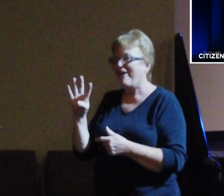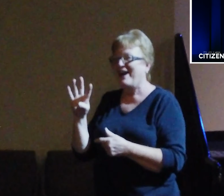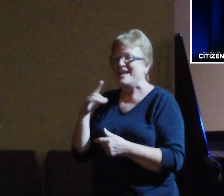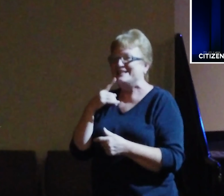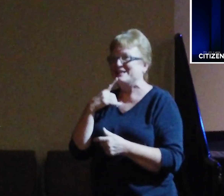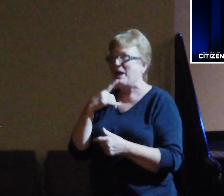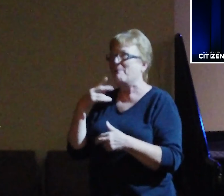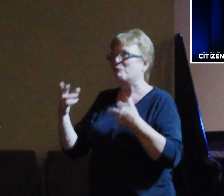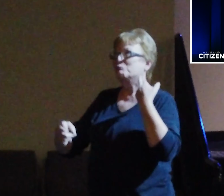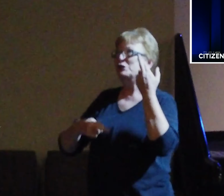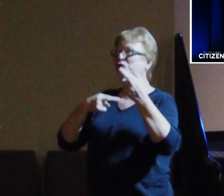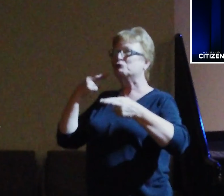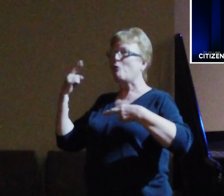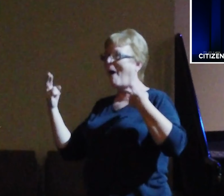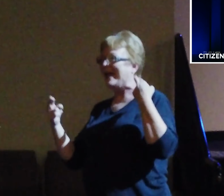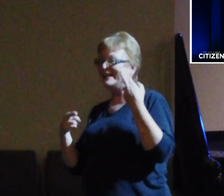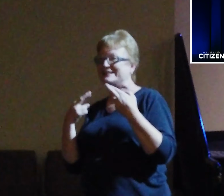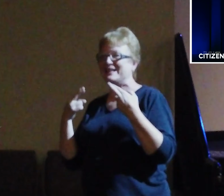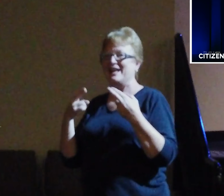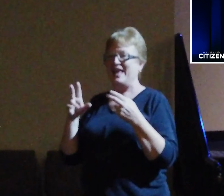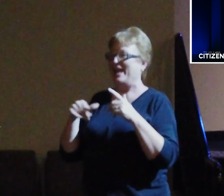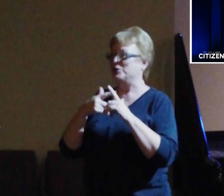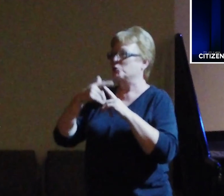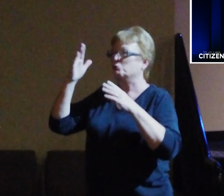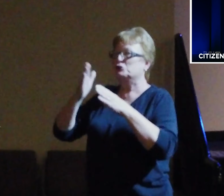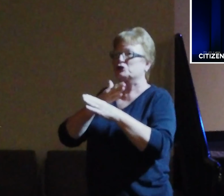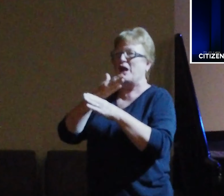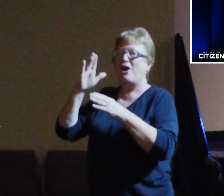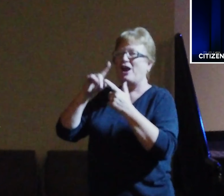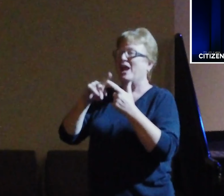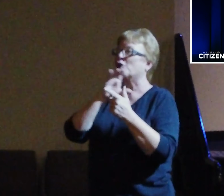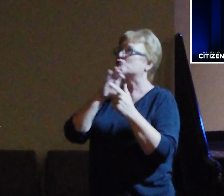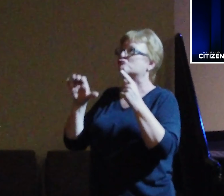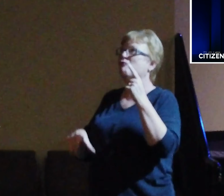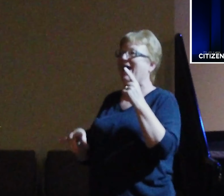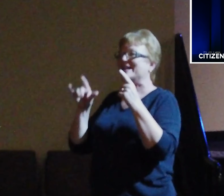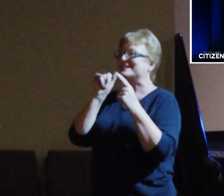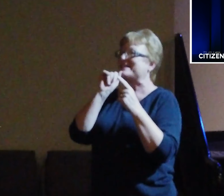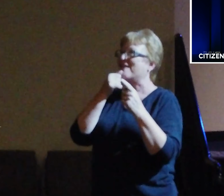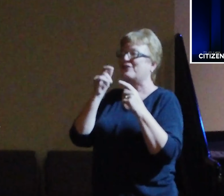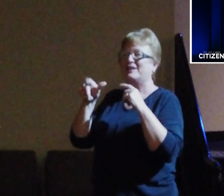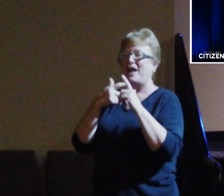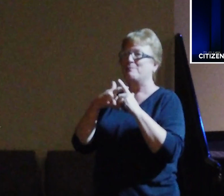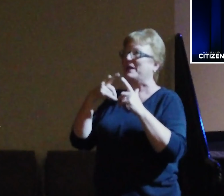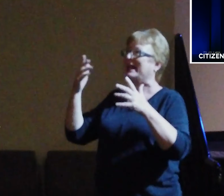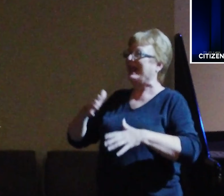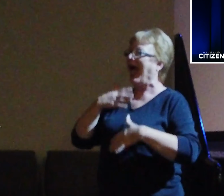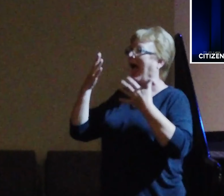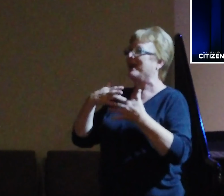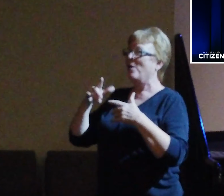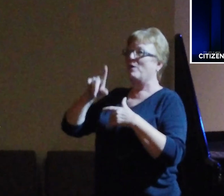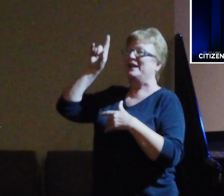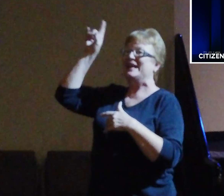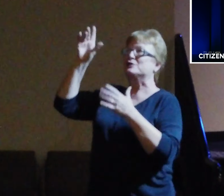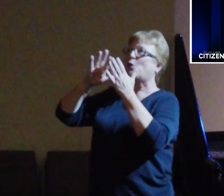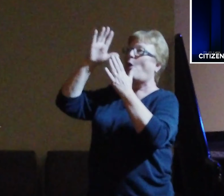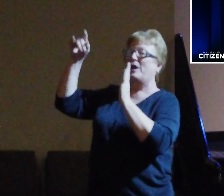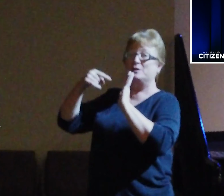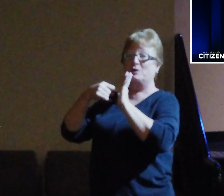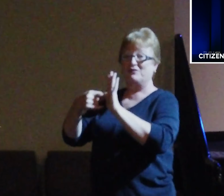But rejoice insofar as you share Christ's sufferings, that you may also rejoice and be glad when his glory is revealed.